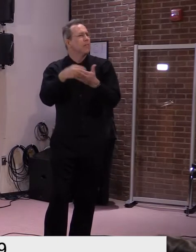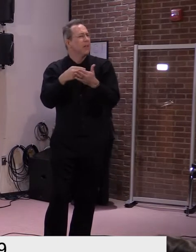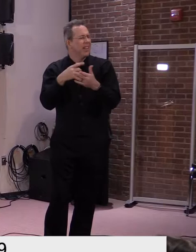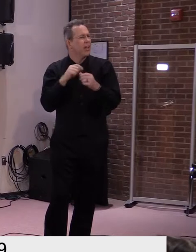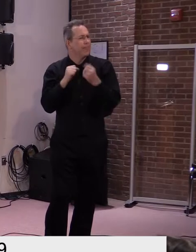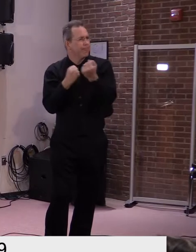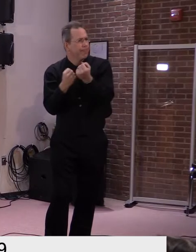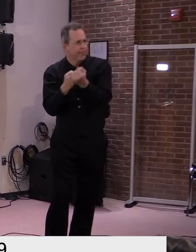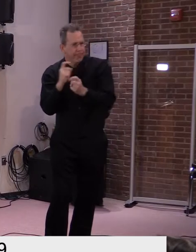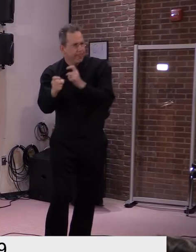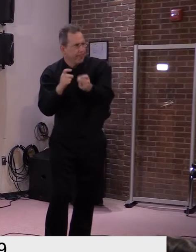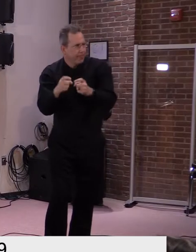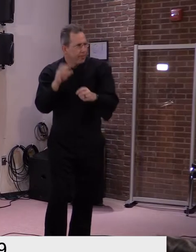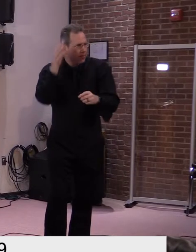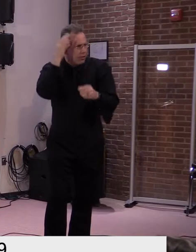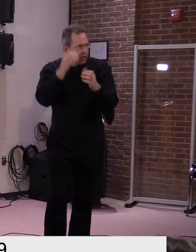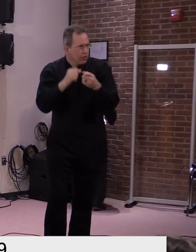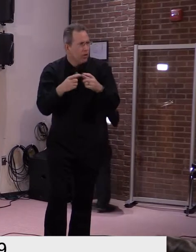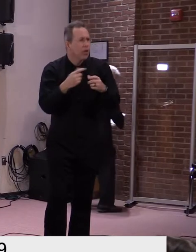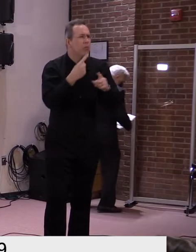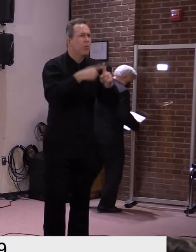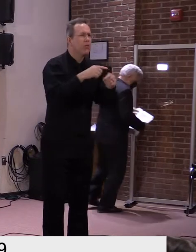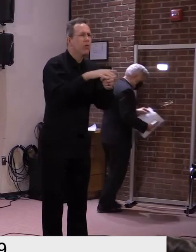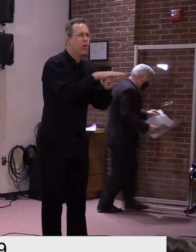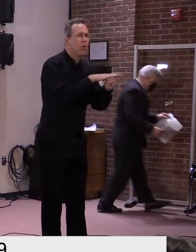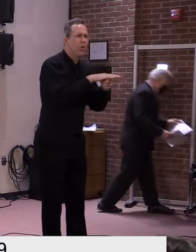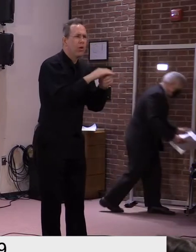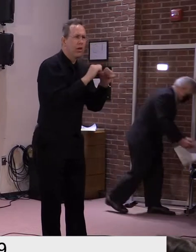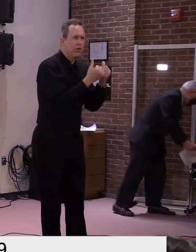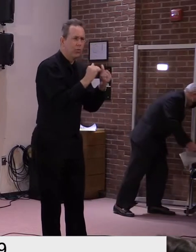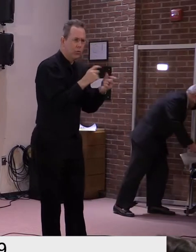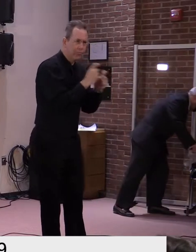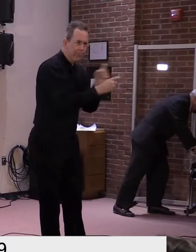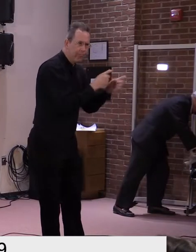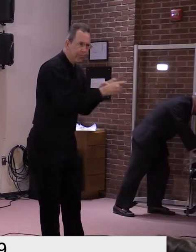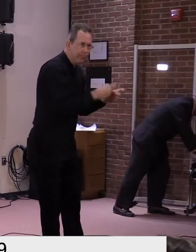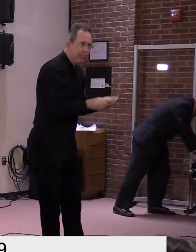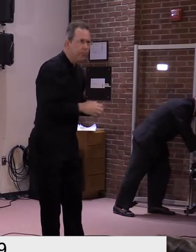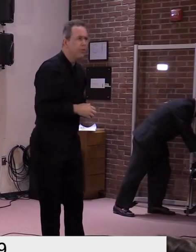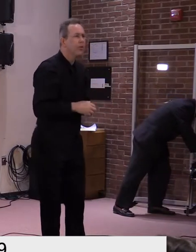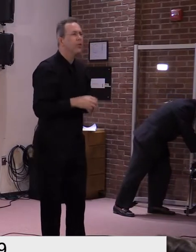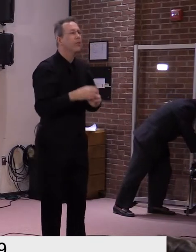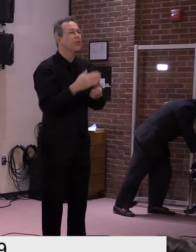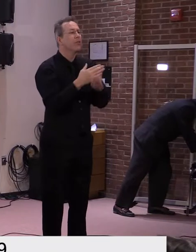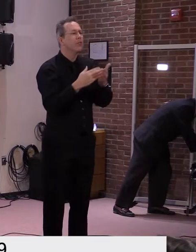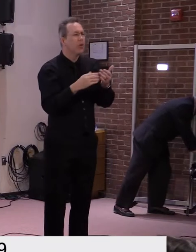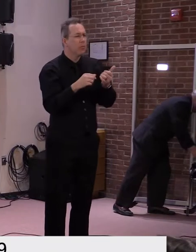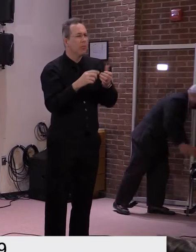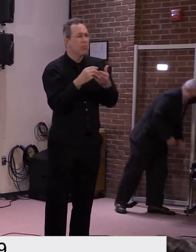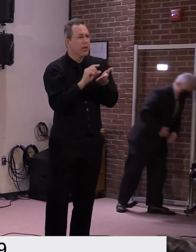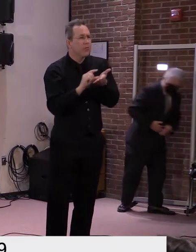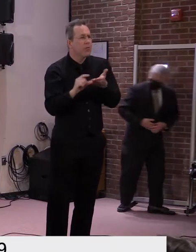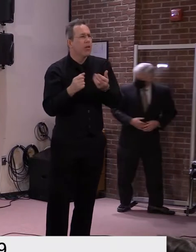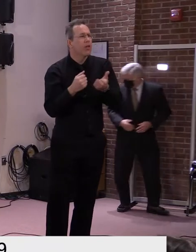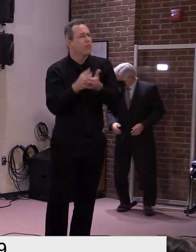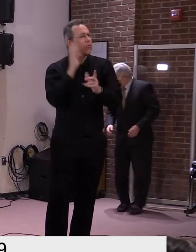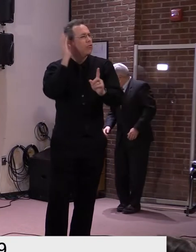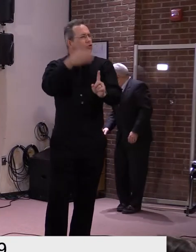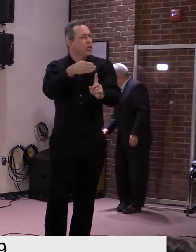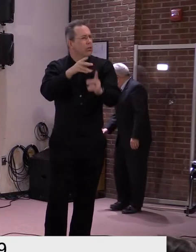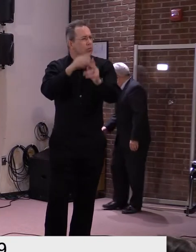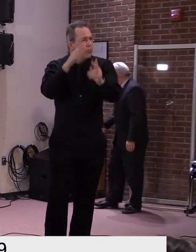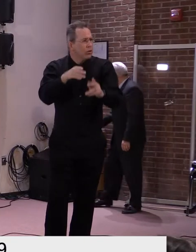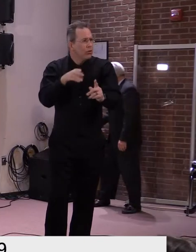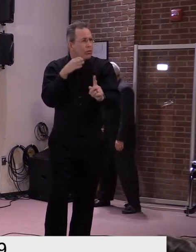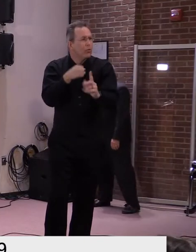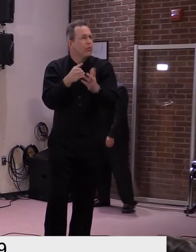local governments to administer. In other words, there is some aid that will be provided directly through federal programs and